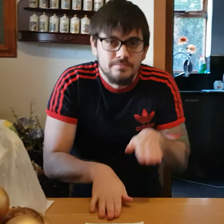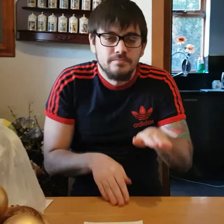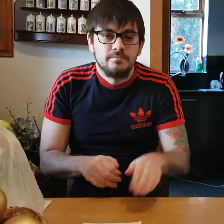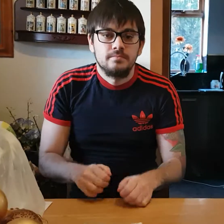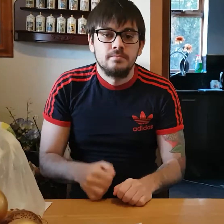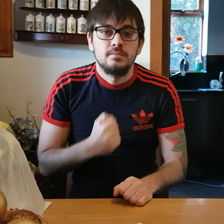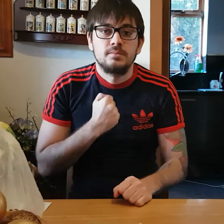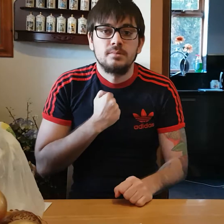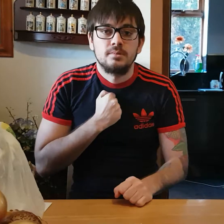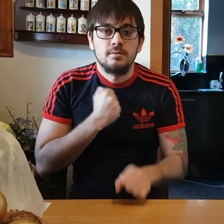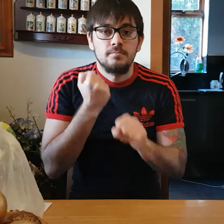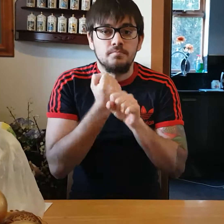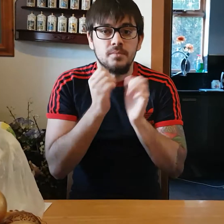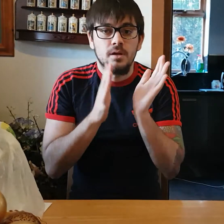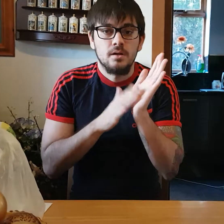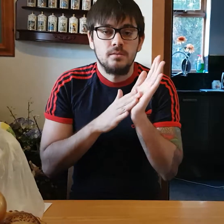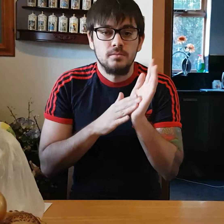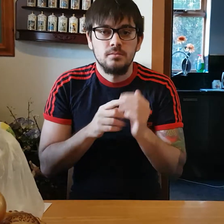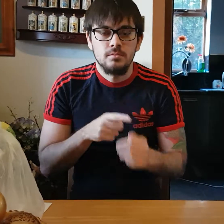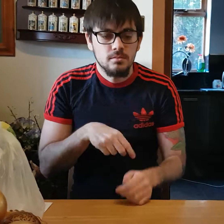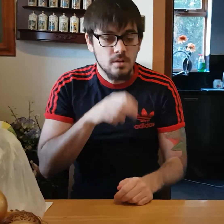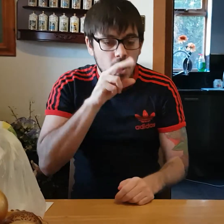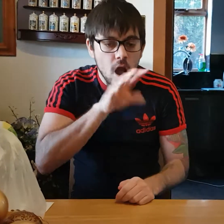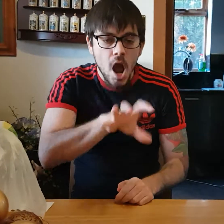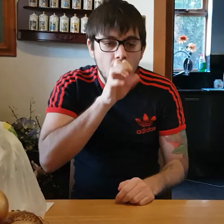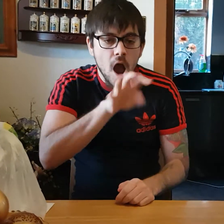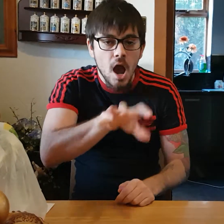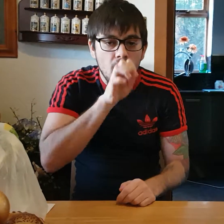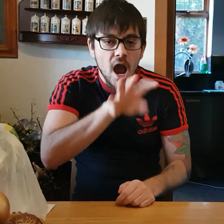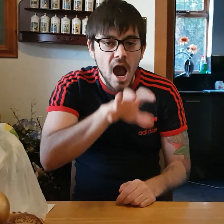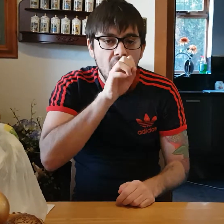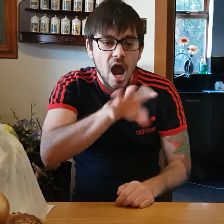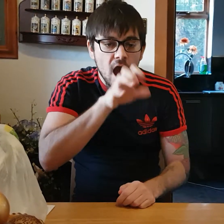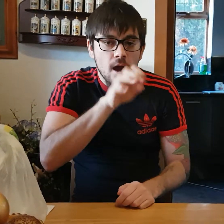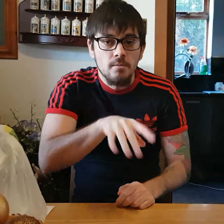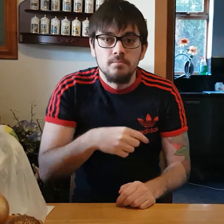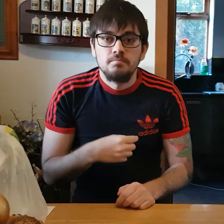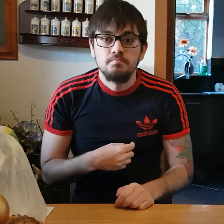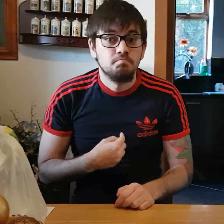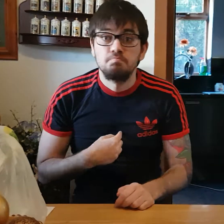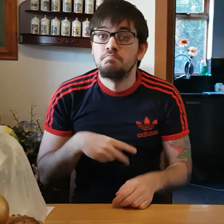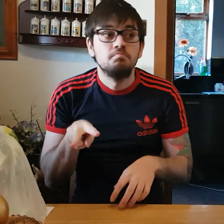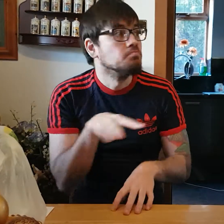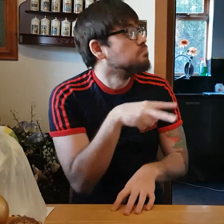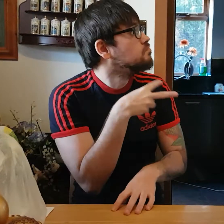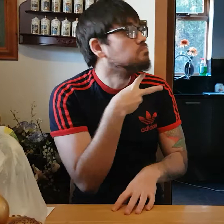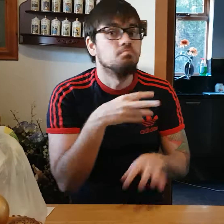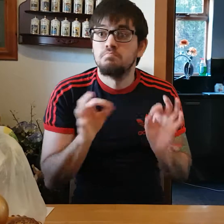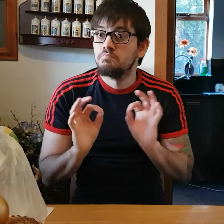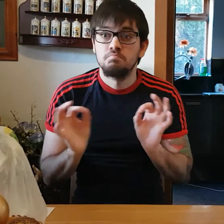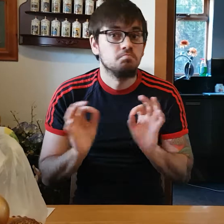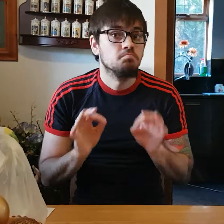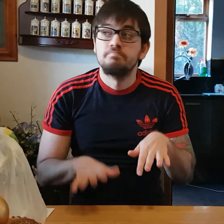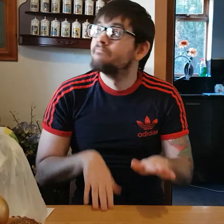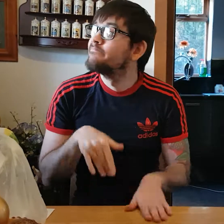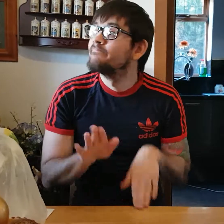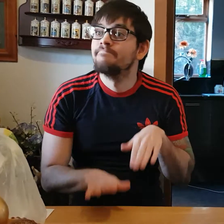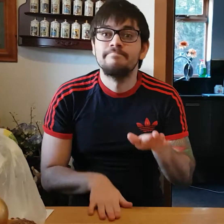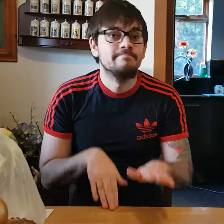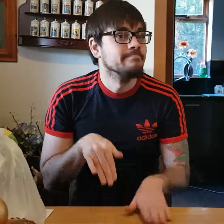So when I was born and I started to walk, my grandmother would shout, but I wouldn't look